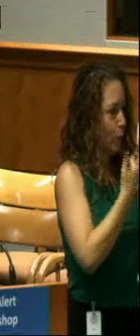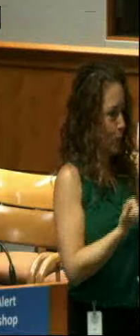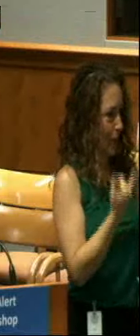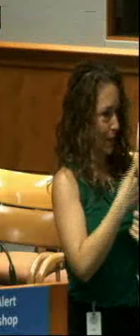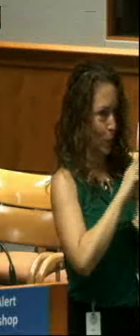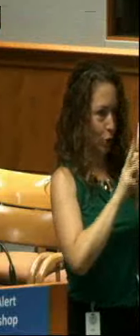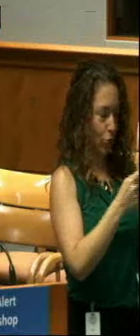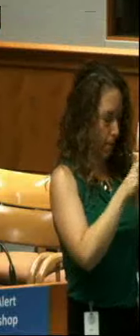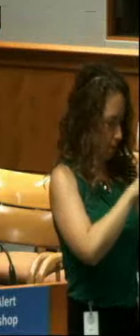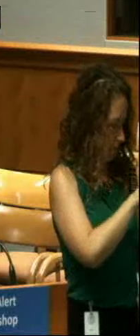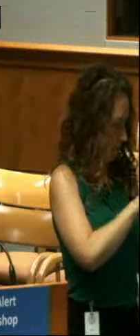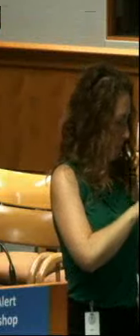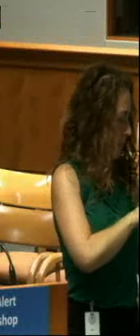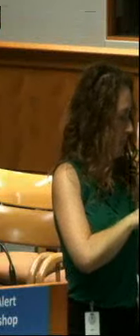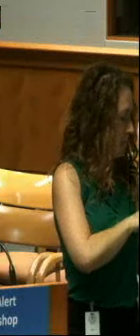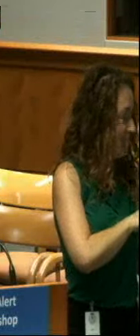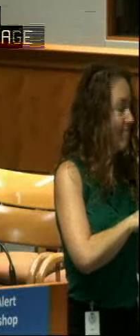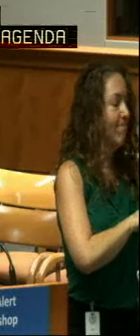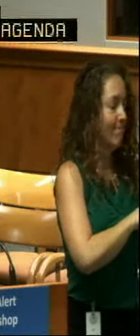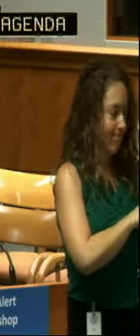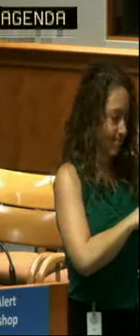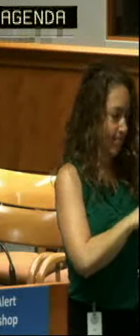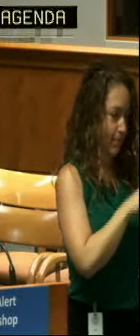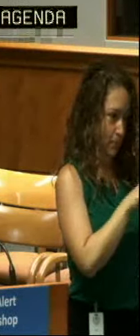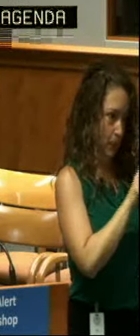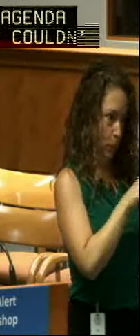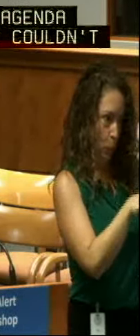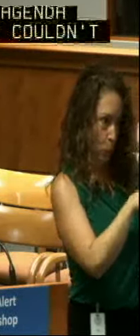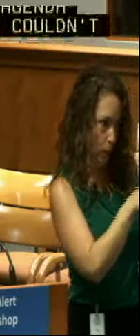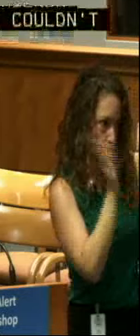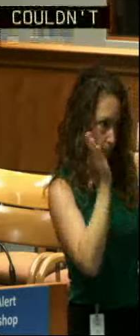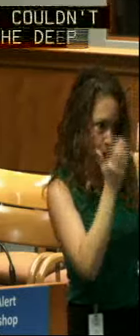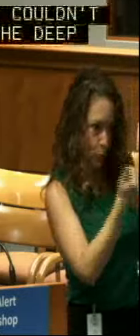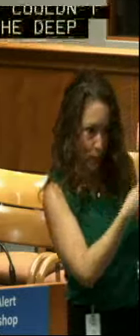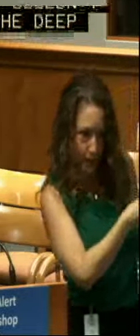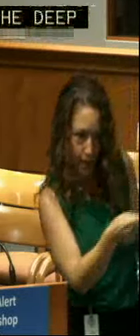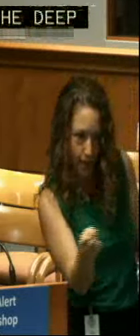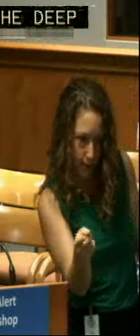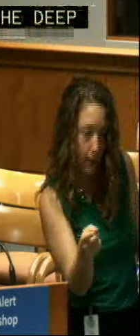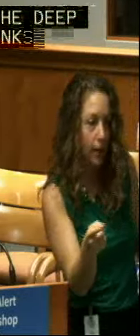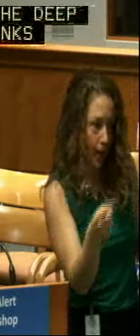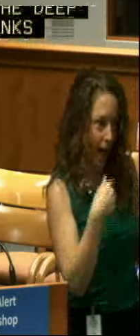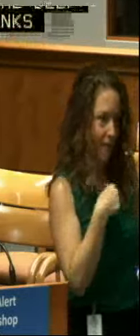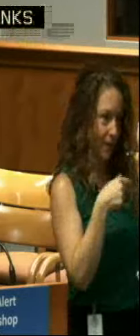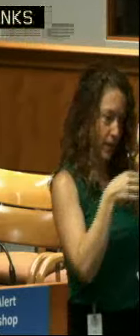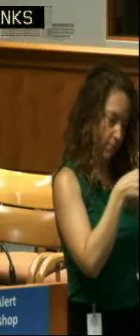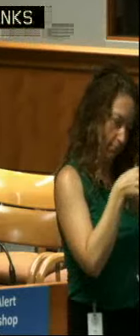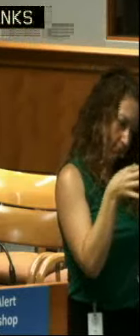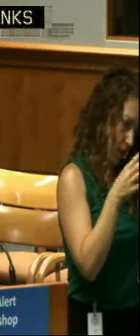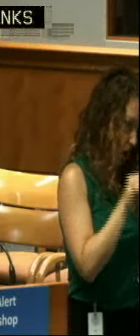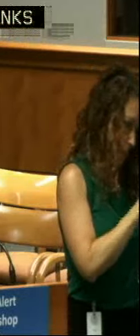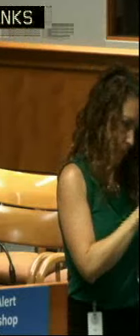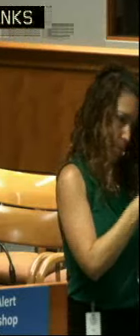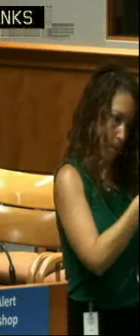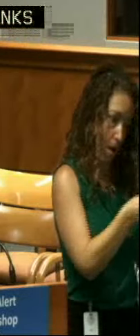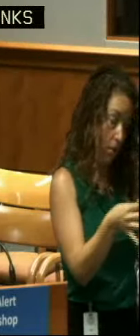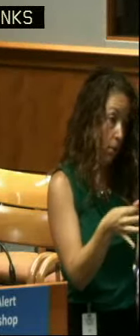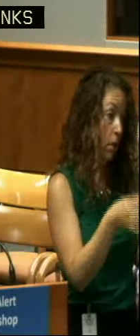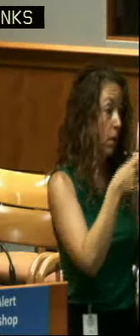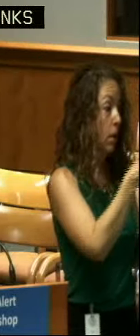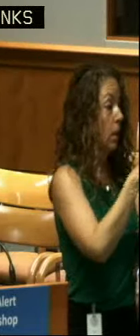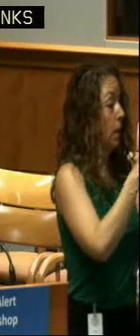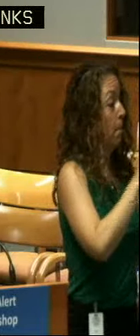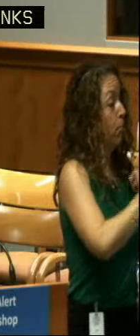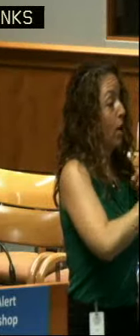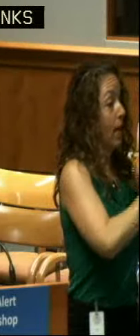common bond that links today's participants. Whether you're a broadcaster committed to an effective emergency alert system,